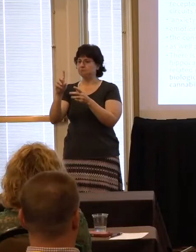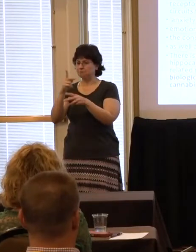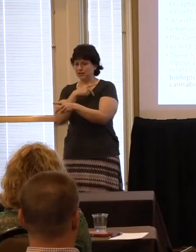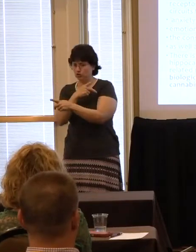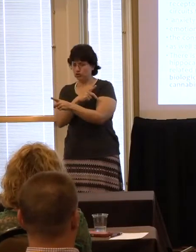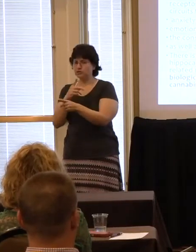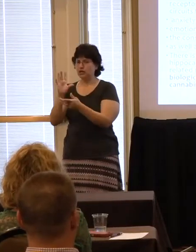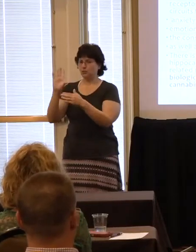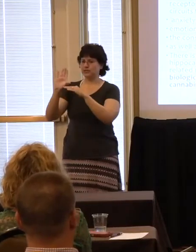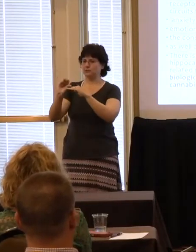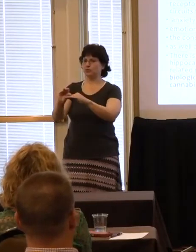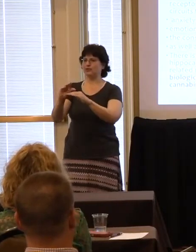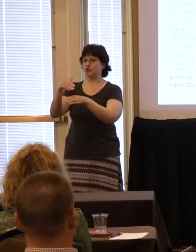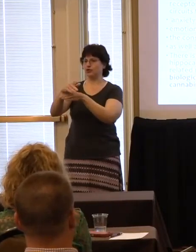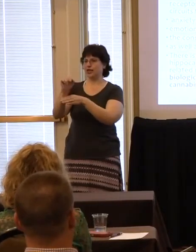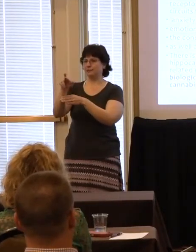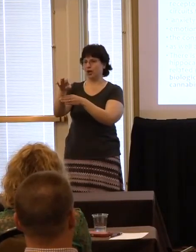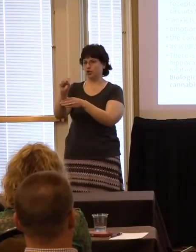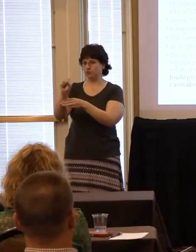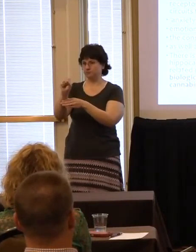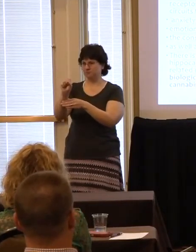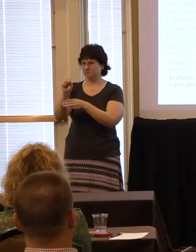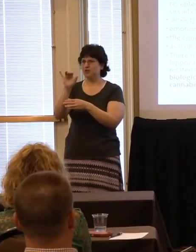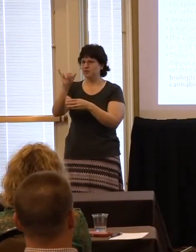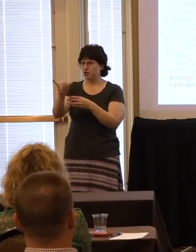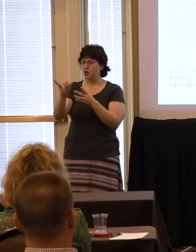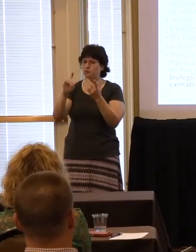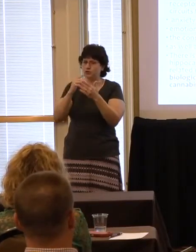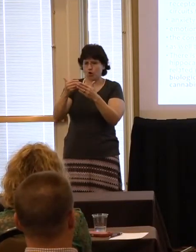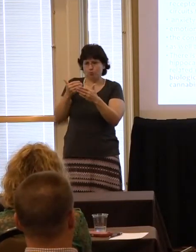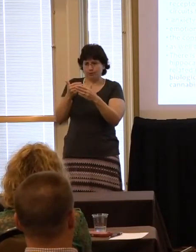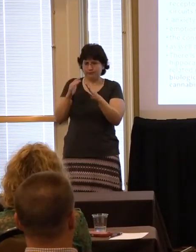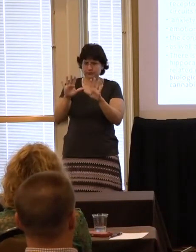and we suppress their nightmares. So this is all promising,